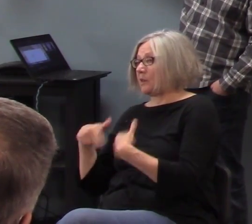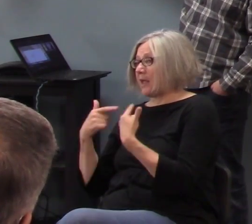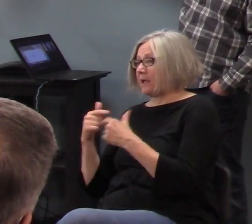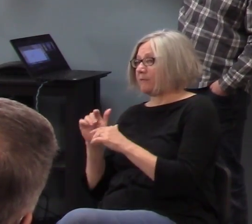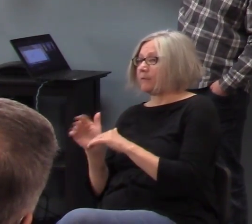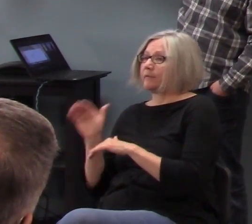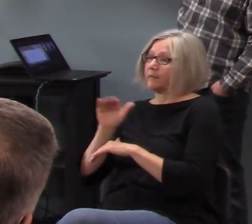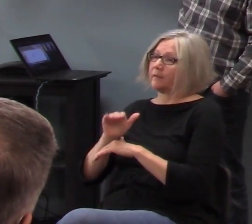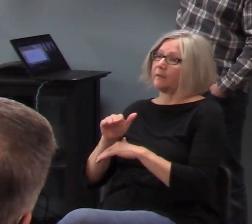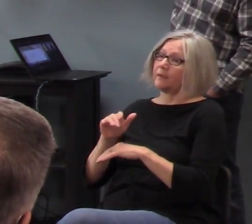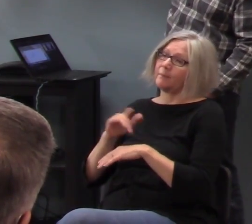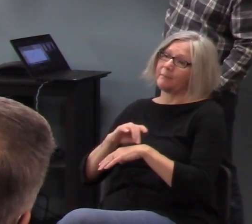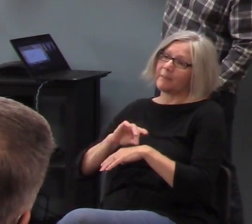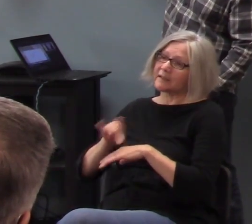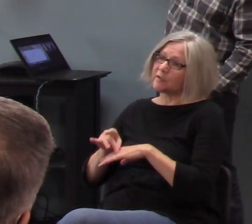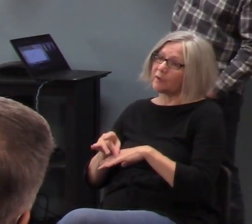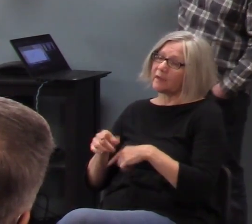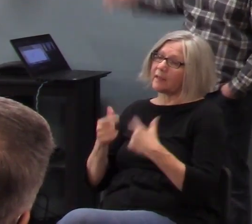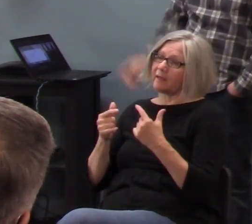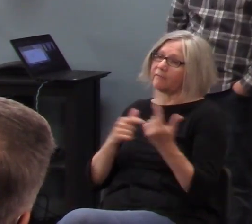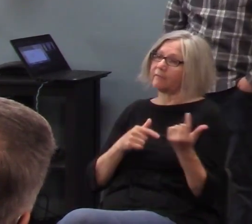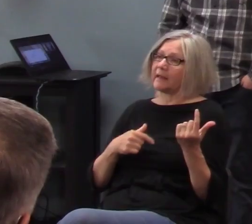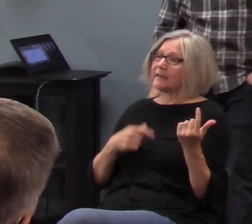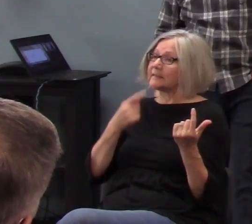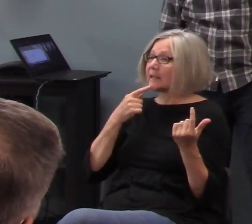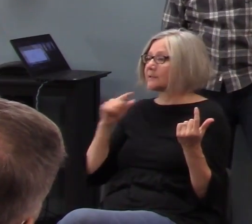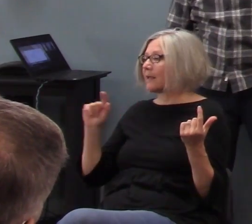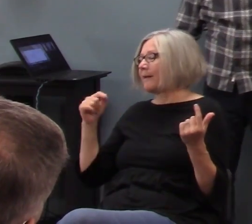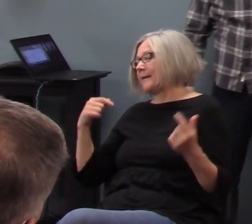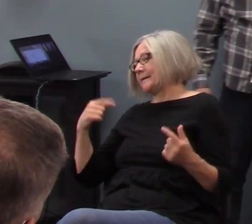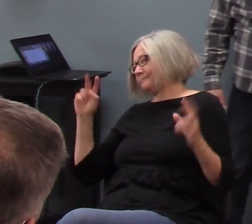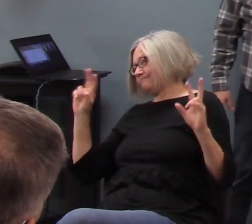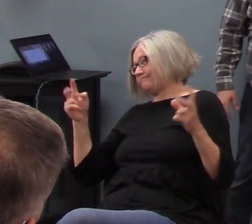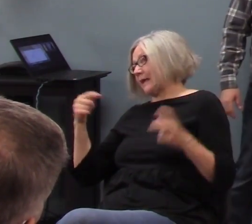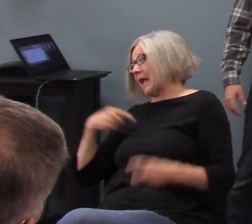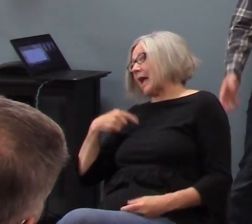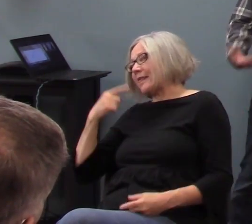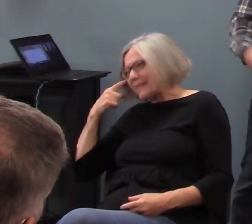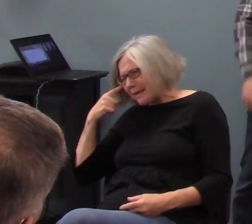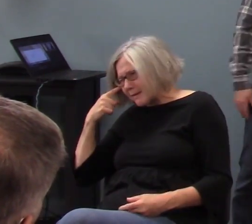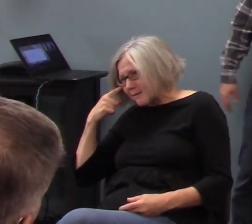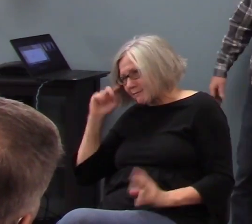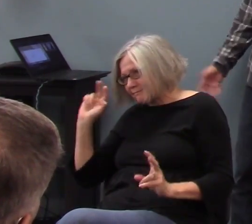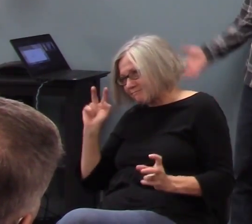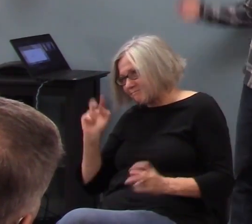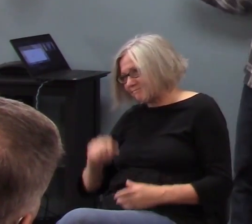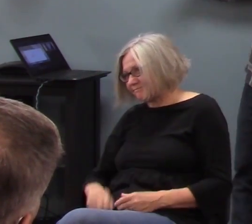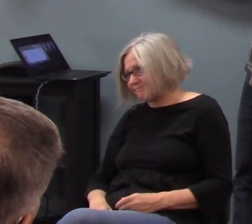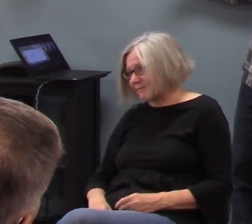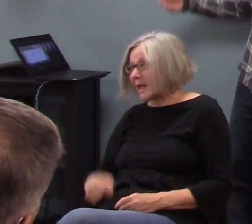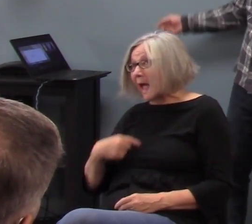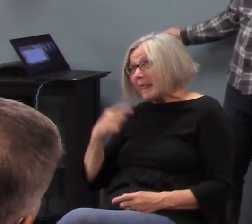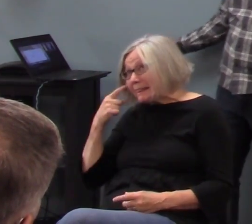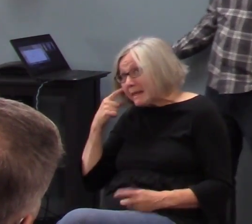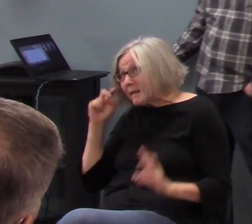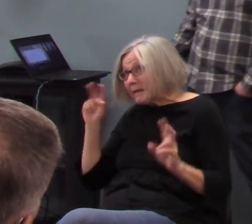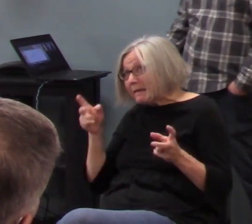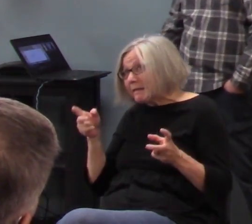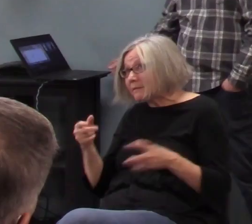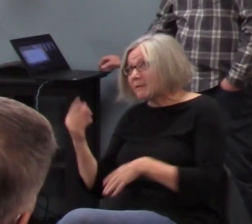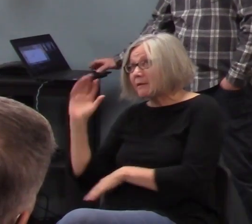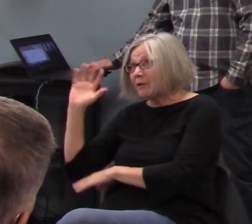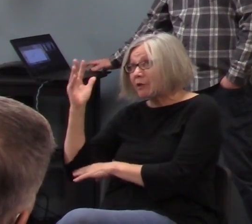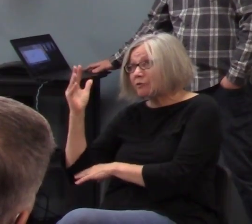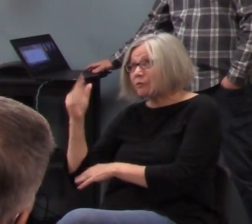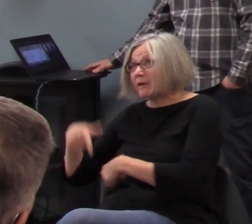bacteria life, things like that. And so he wrote, I think. It's a really famous picture of his notebook. And I think this is kind of what the tree of life